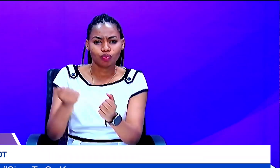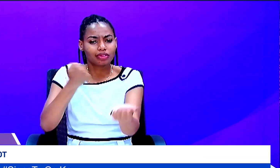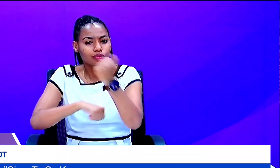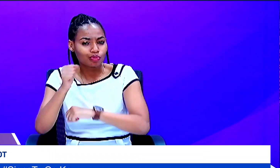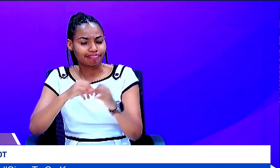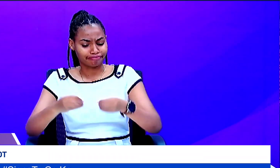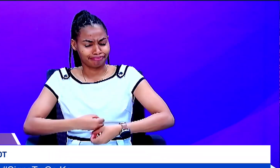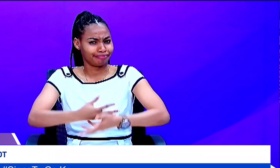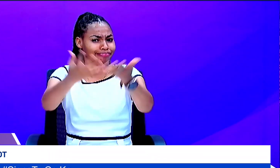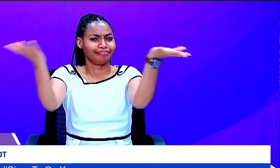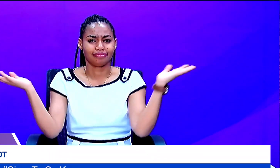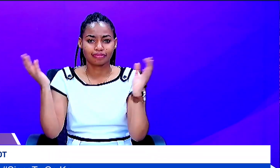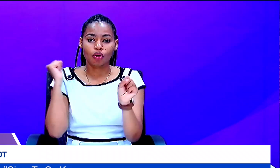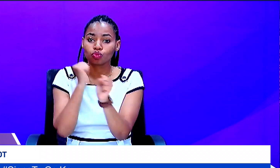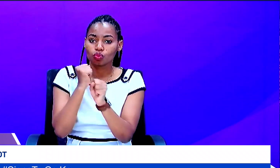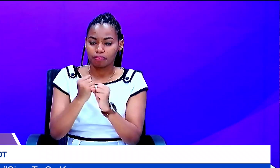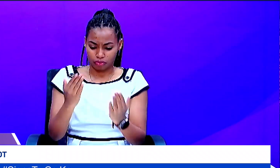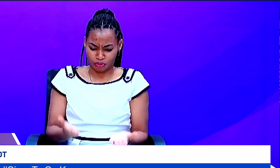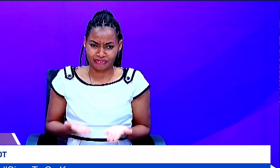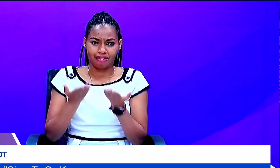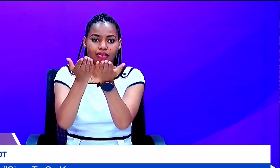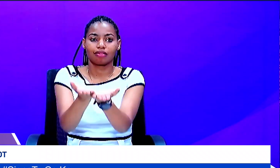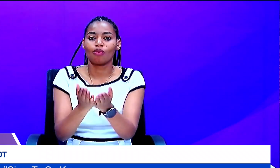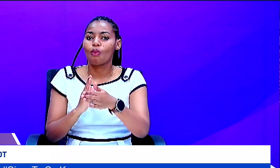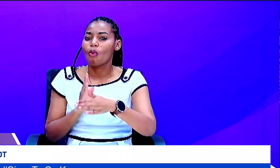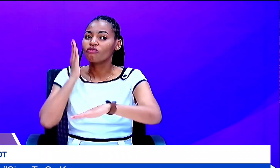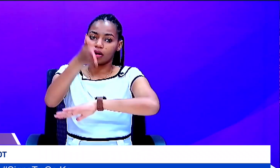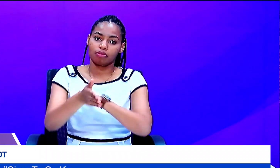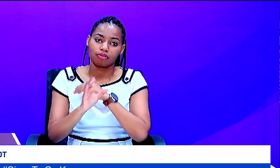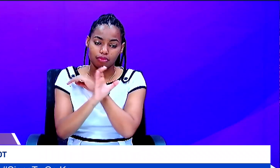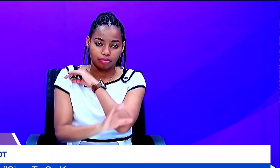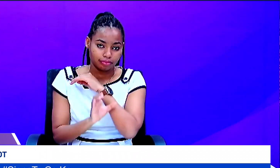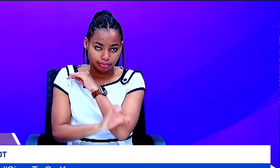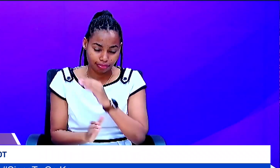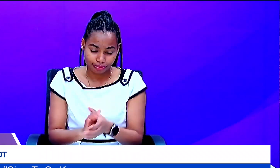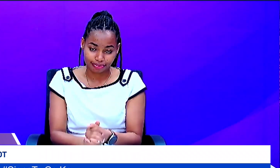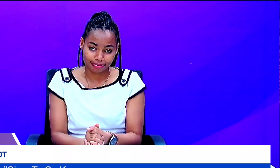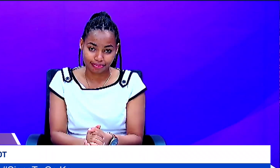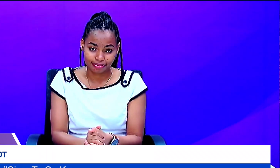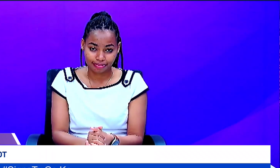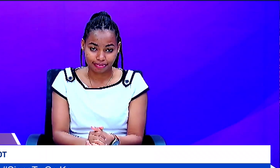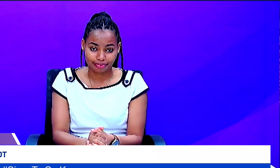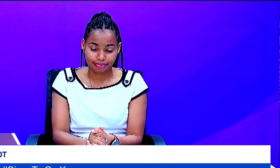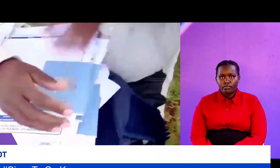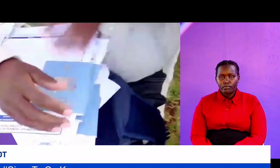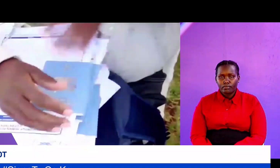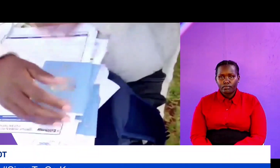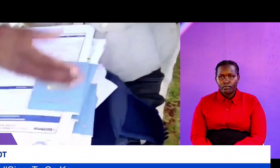to provide the committee with a report detailing the actual distribution of job offers across the country. I don't know